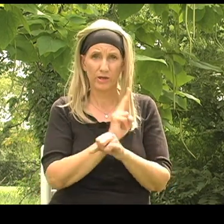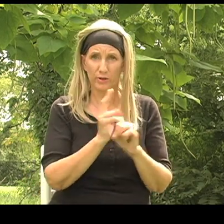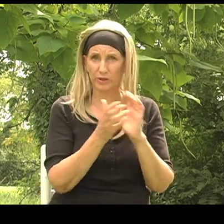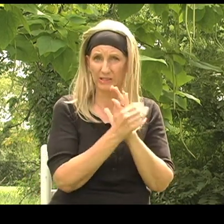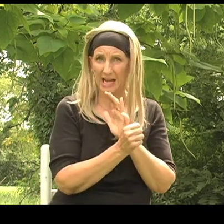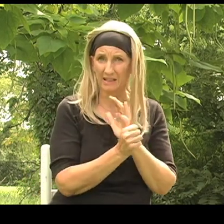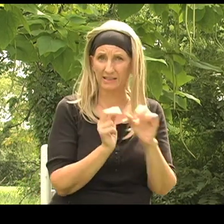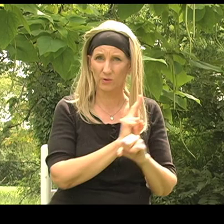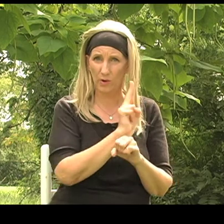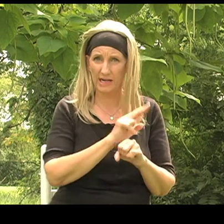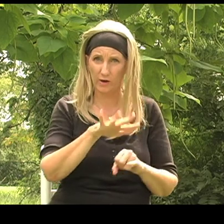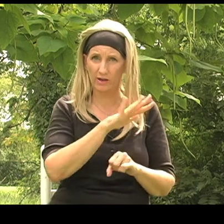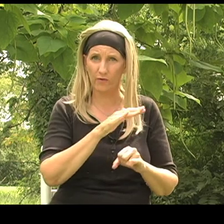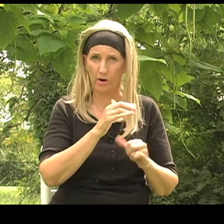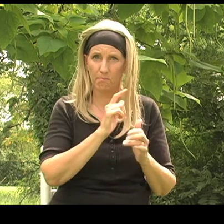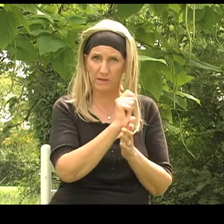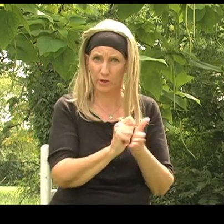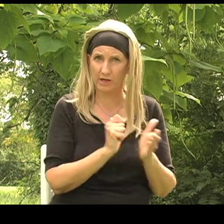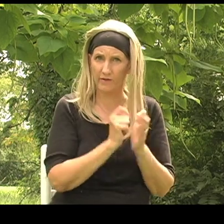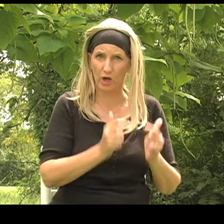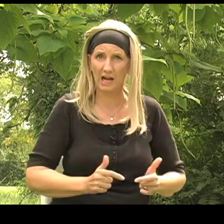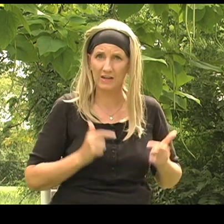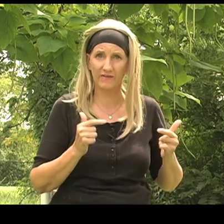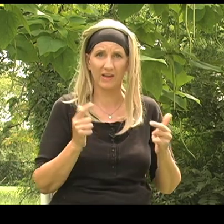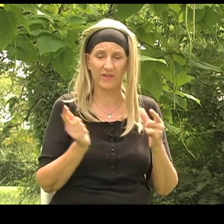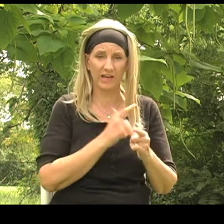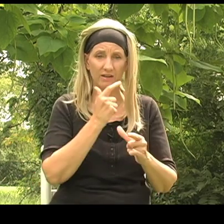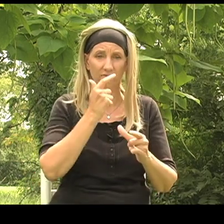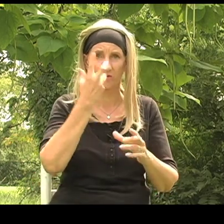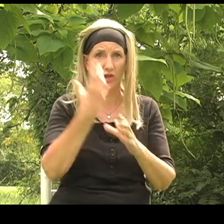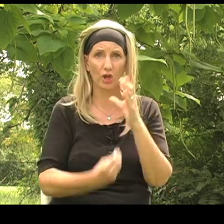use our talents in one area for a period of our life and then they're gone.